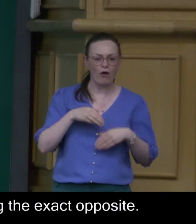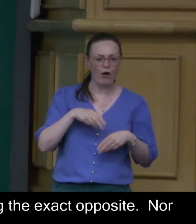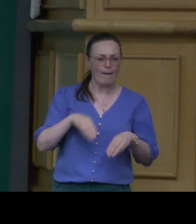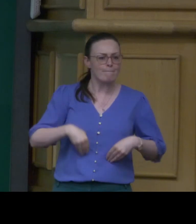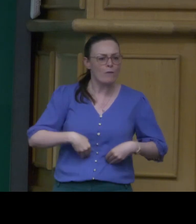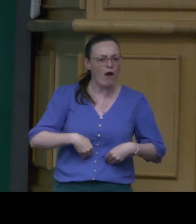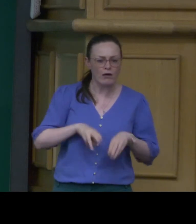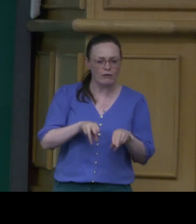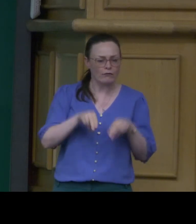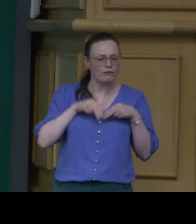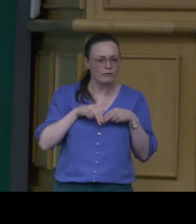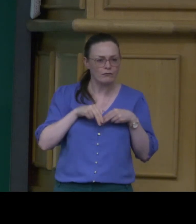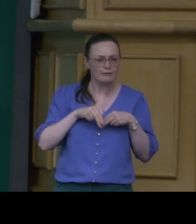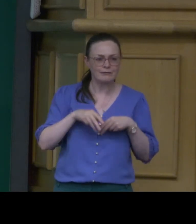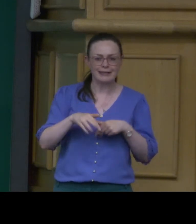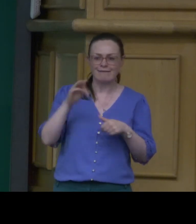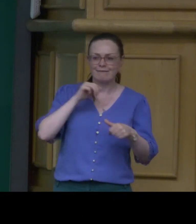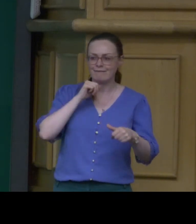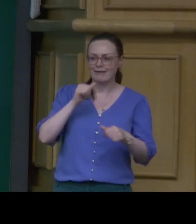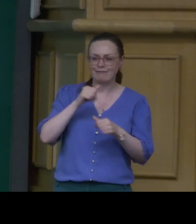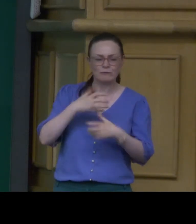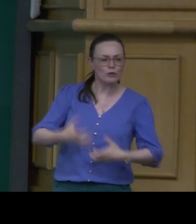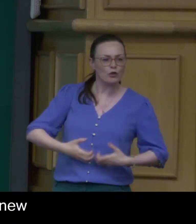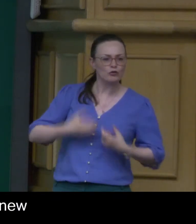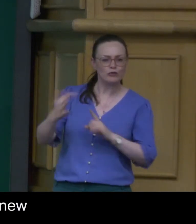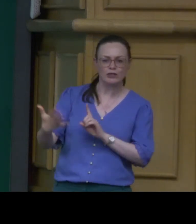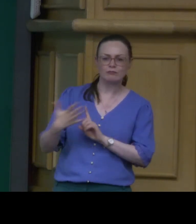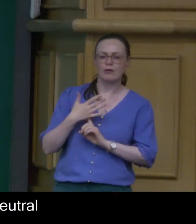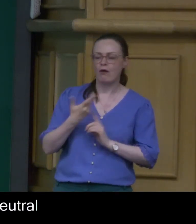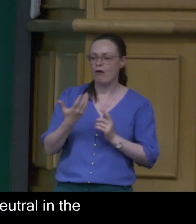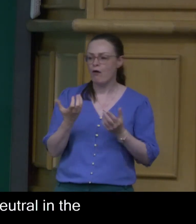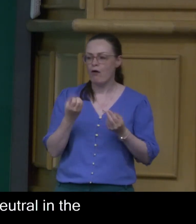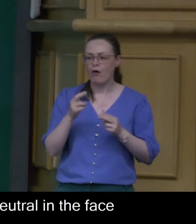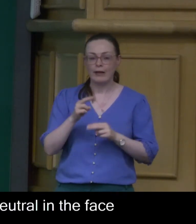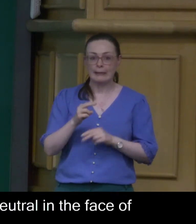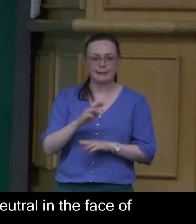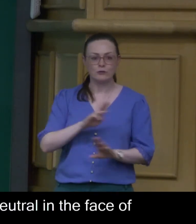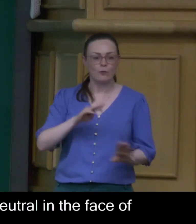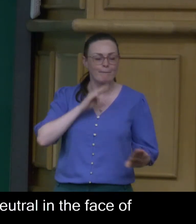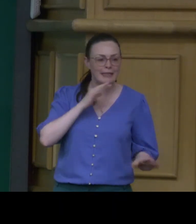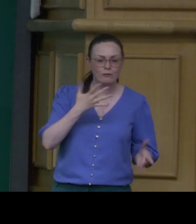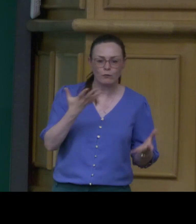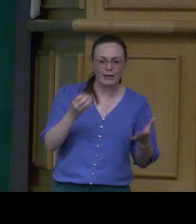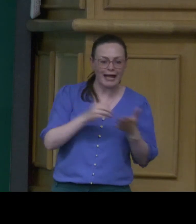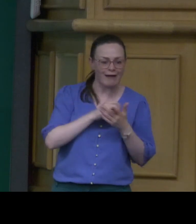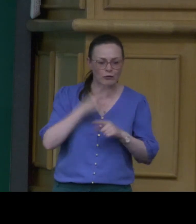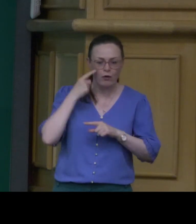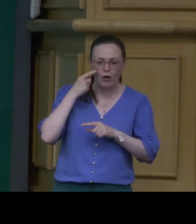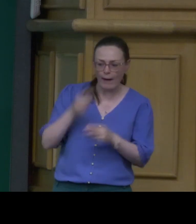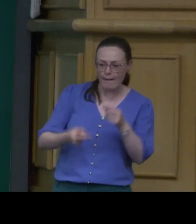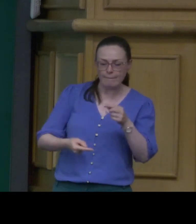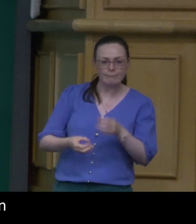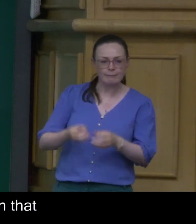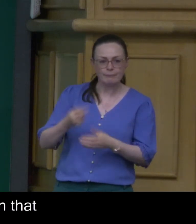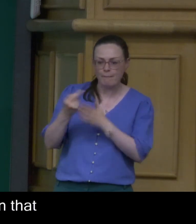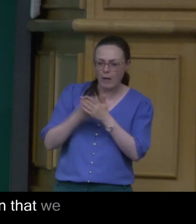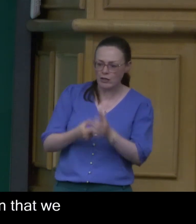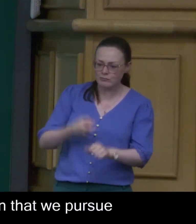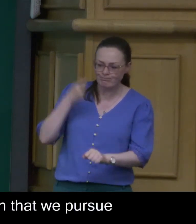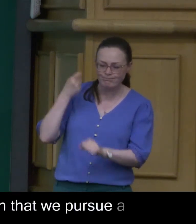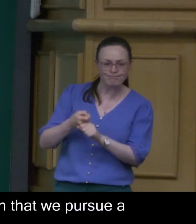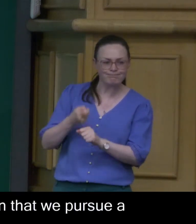in the face of unprovoked aggression. It does not mean that we pursue a policy of strict